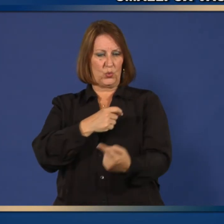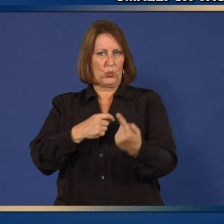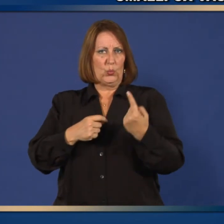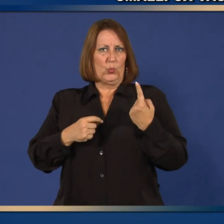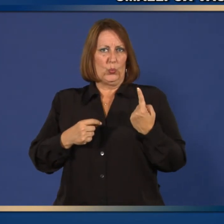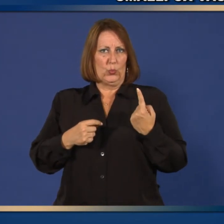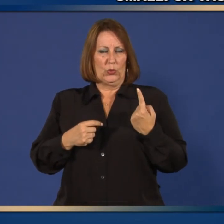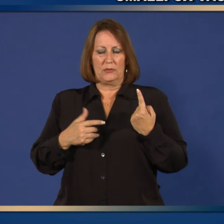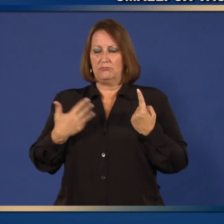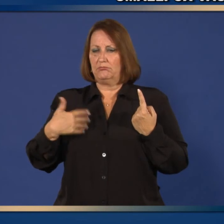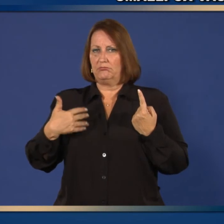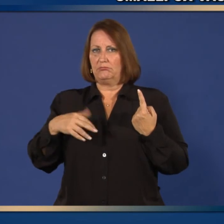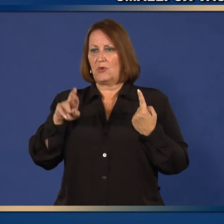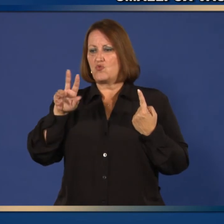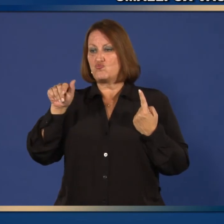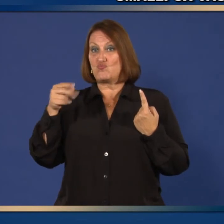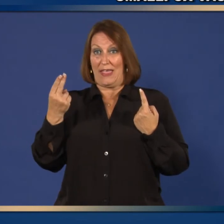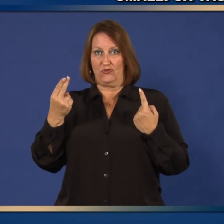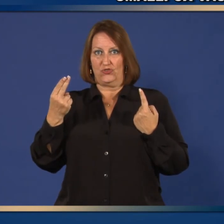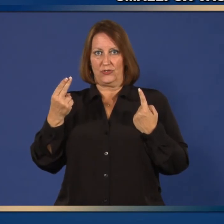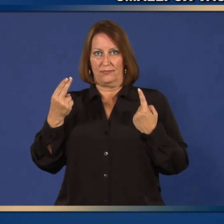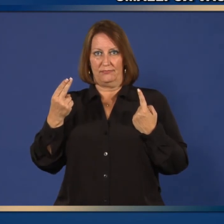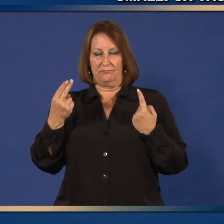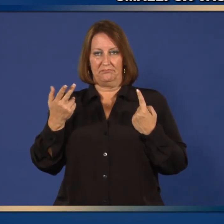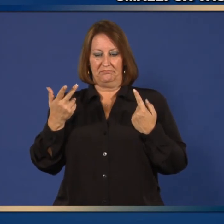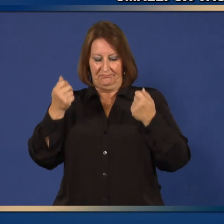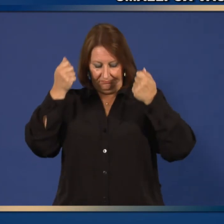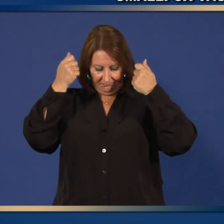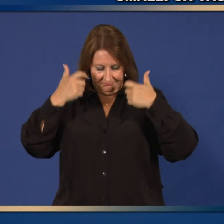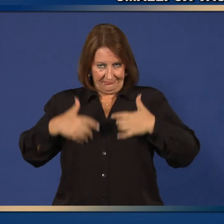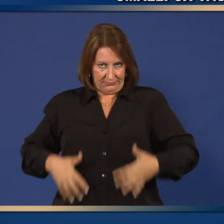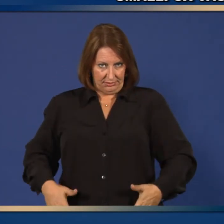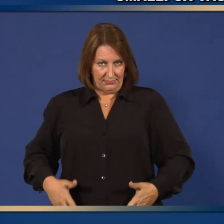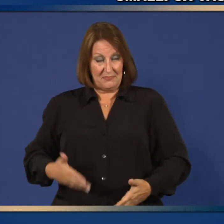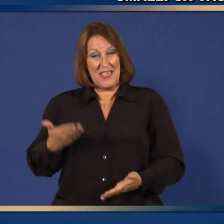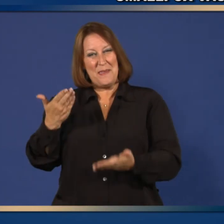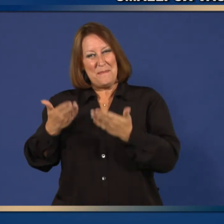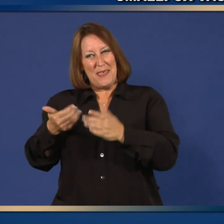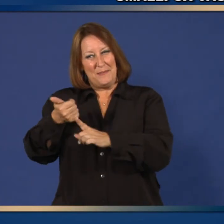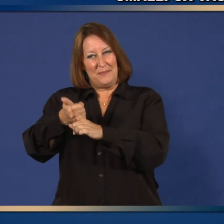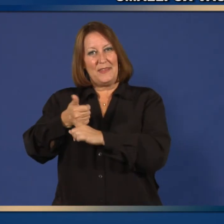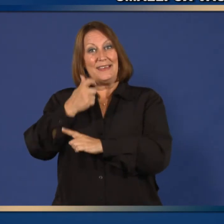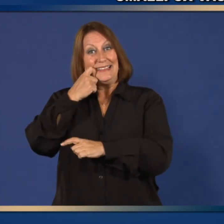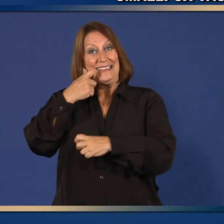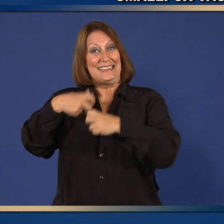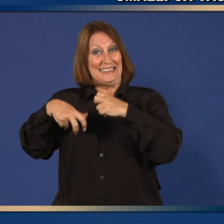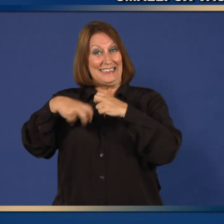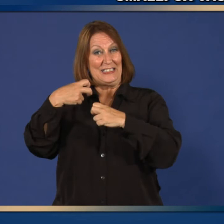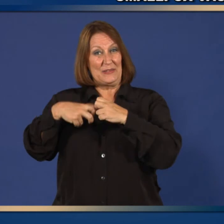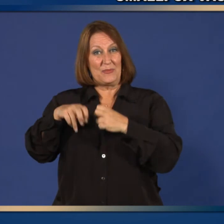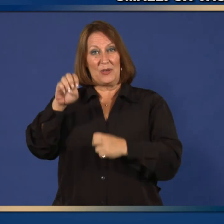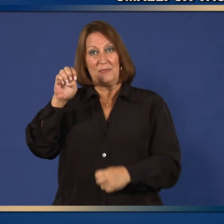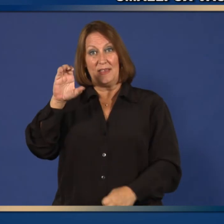death. About 1 out of 26,000 people vaccinated.